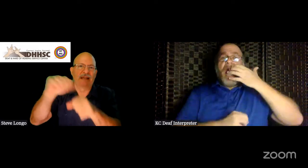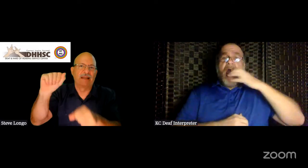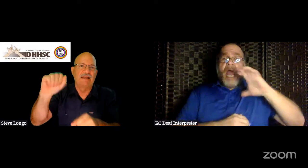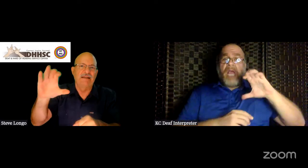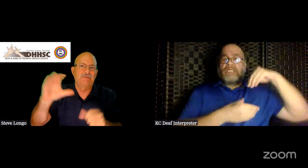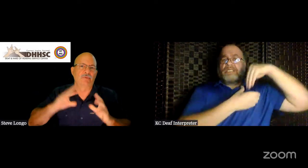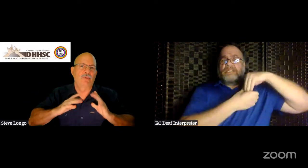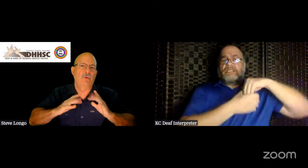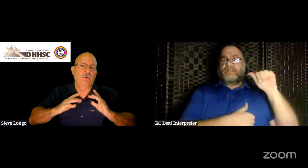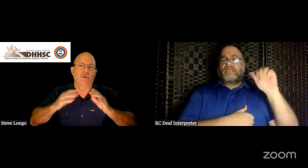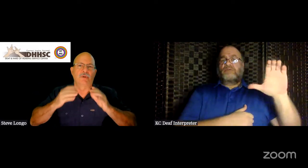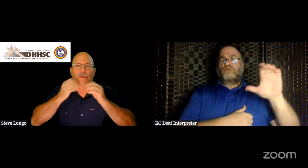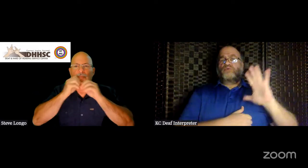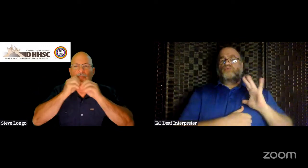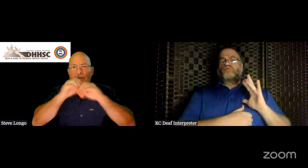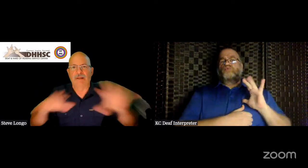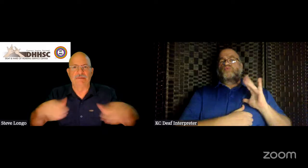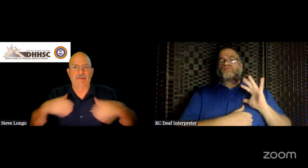the area